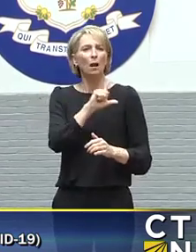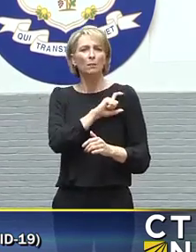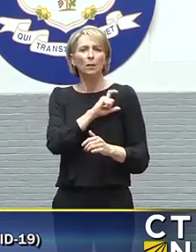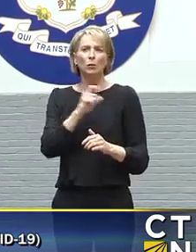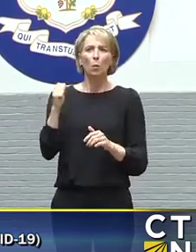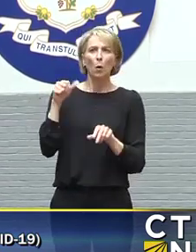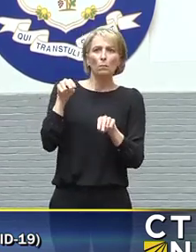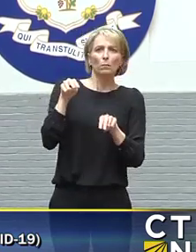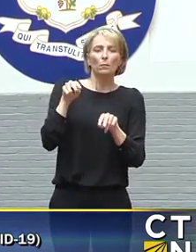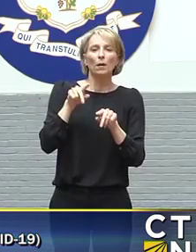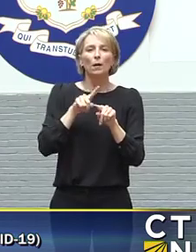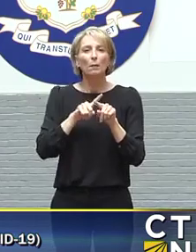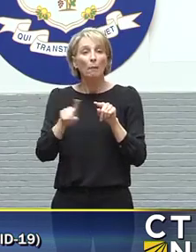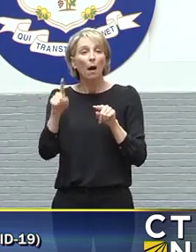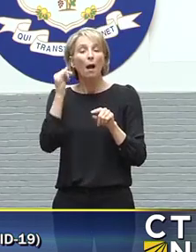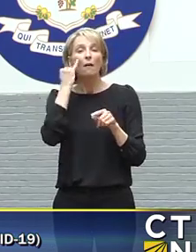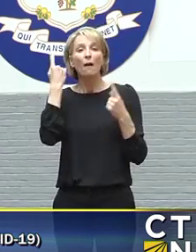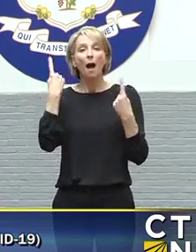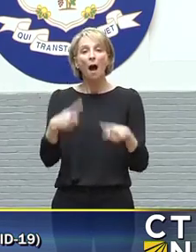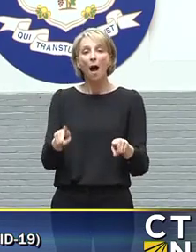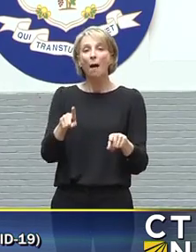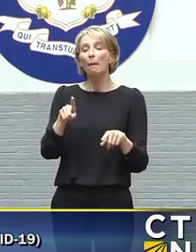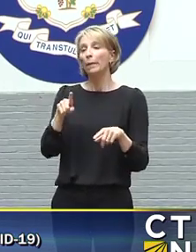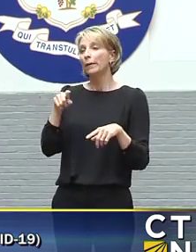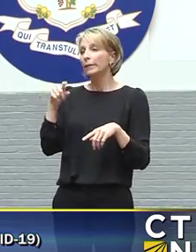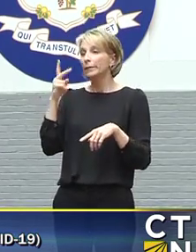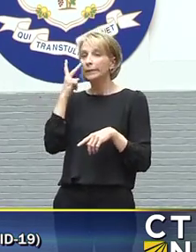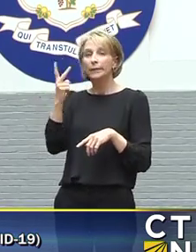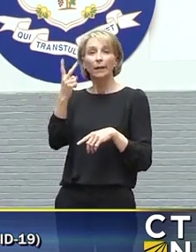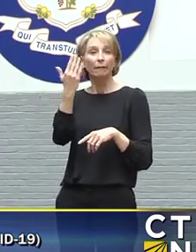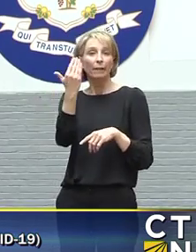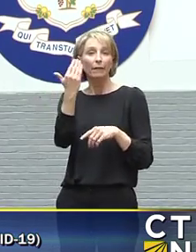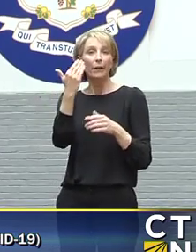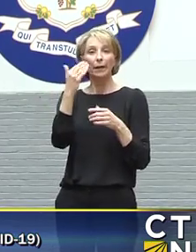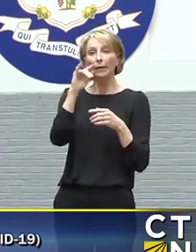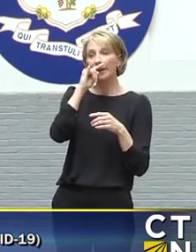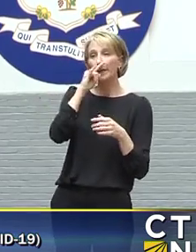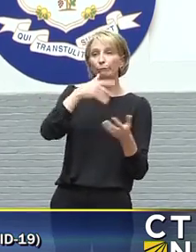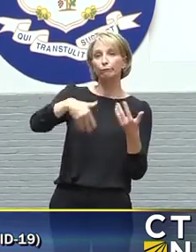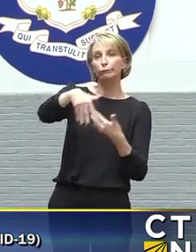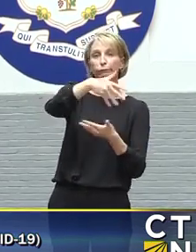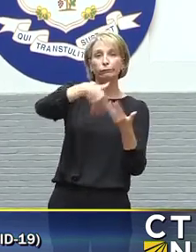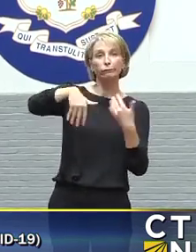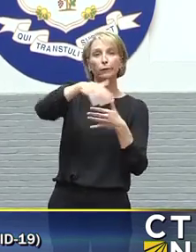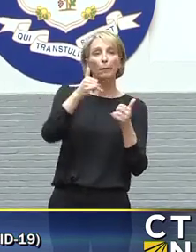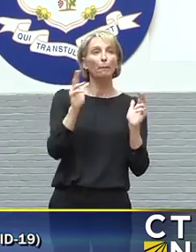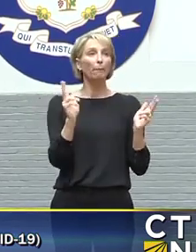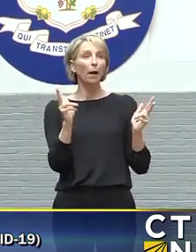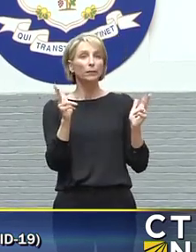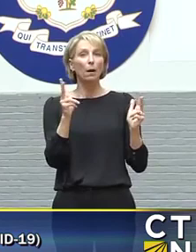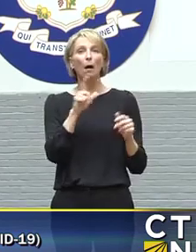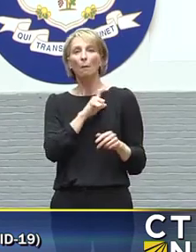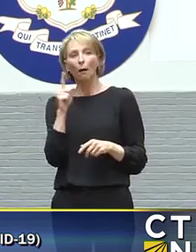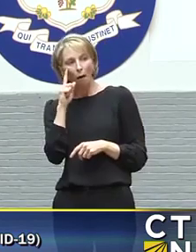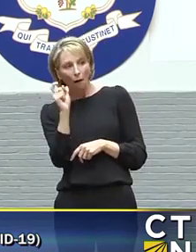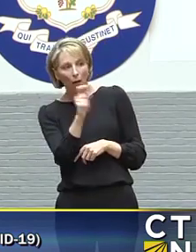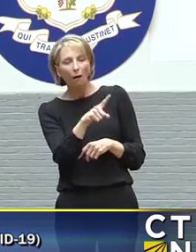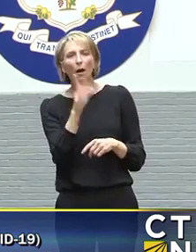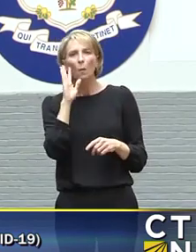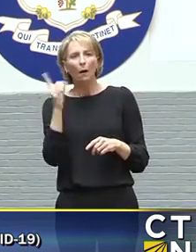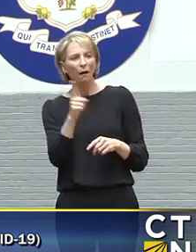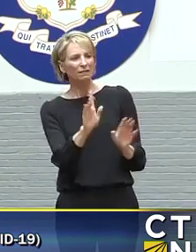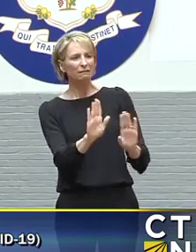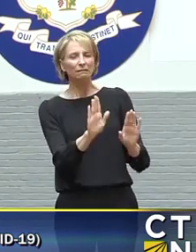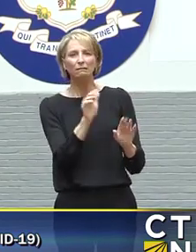But if there are 15 kids hanging out under the basketball hoop, they're going to say, guys, this is not safe for you, and it's not safe for the